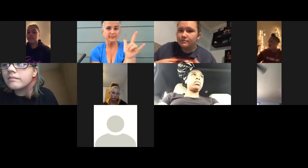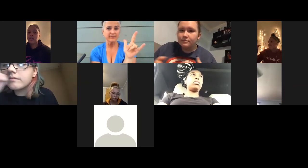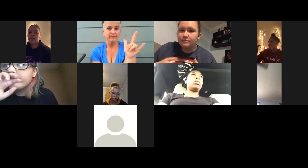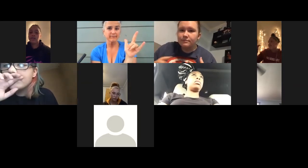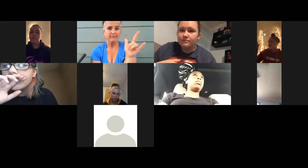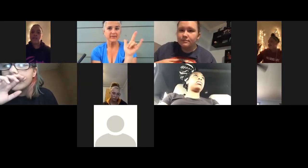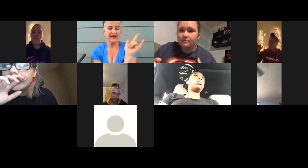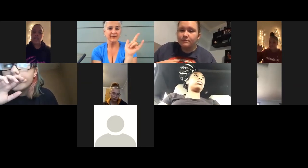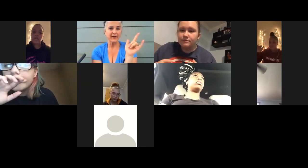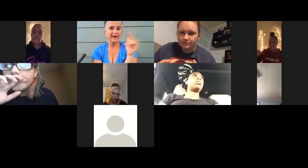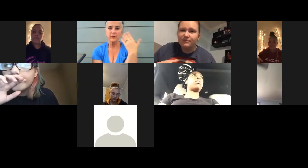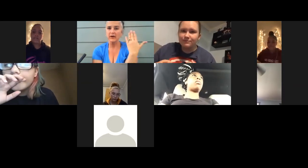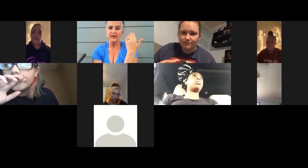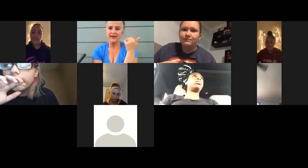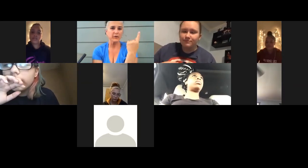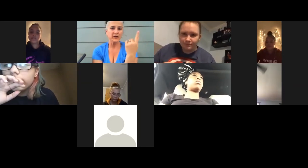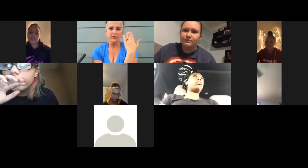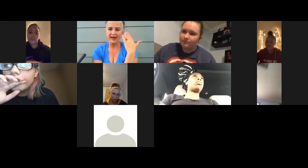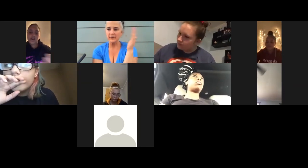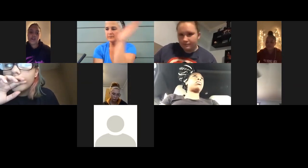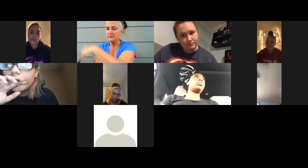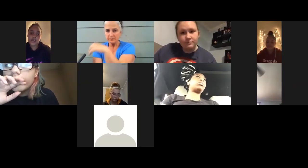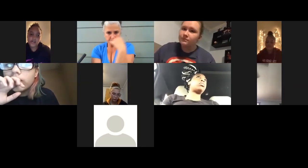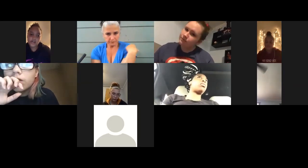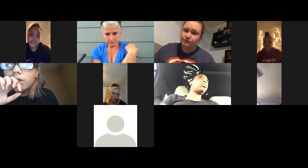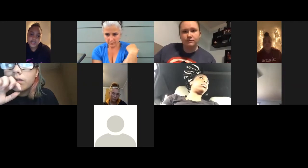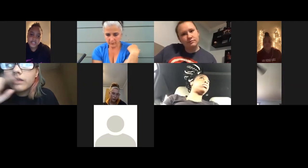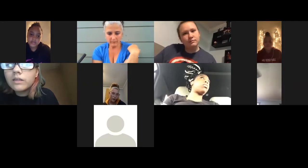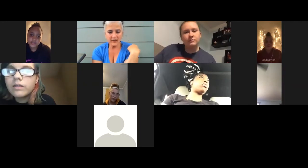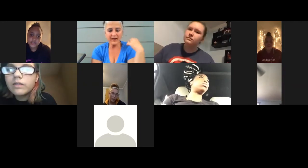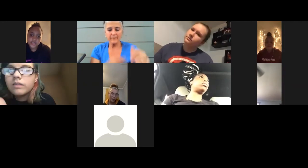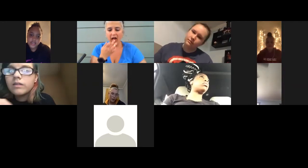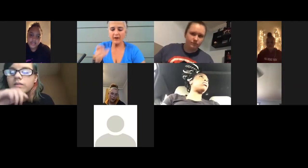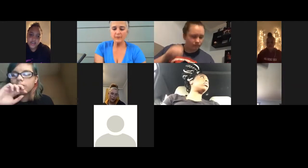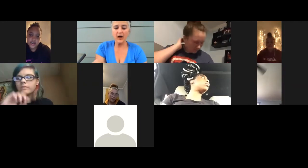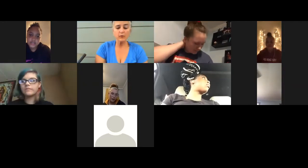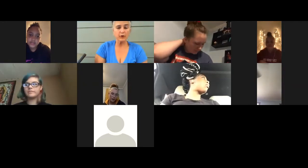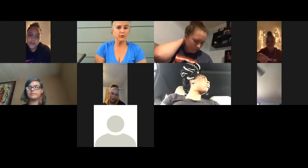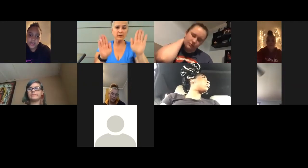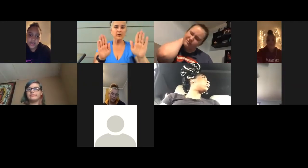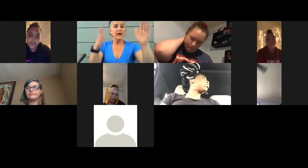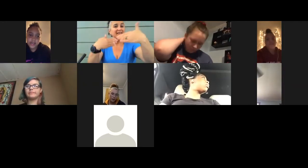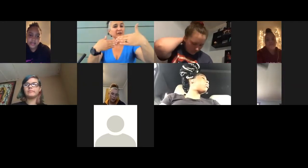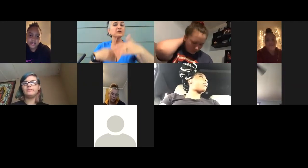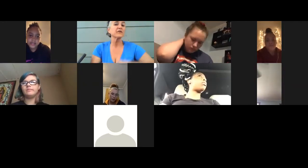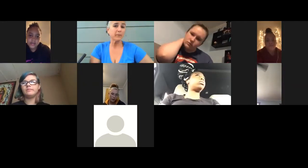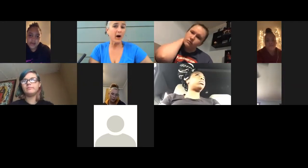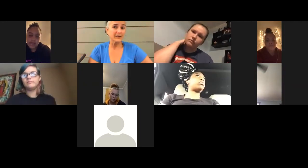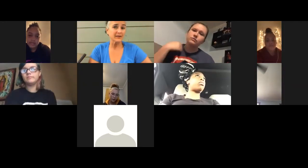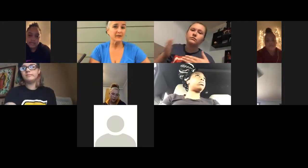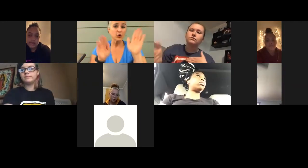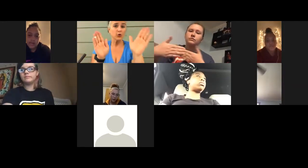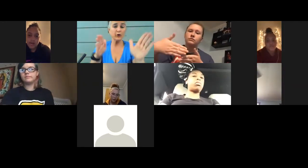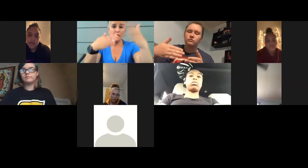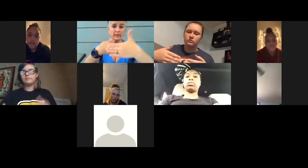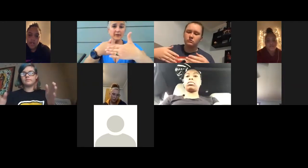you sign everywhere. Everyone knows that one. Okay. Room. It's also for